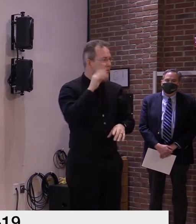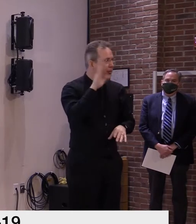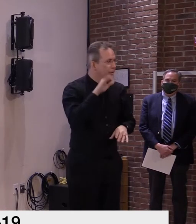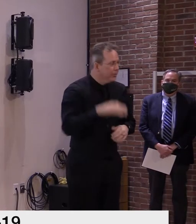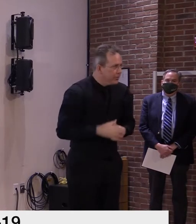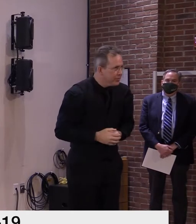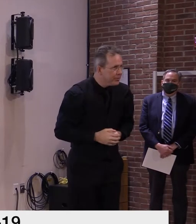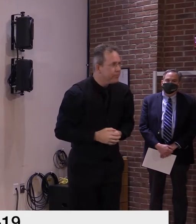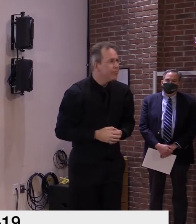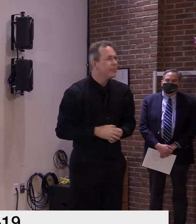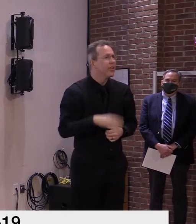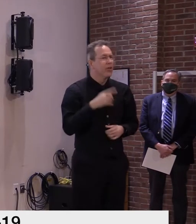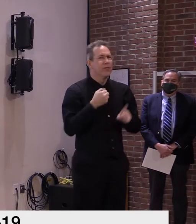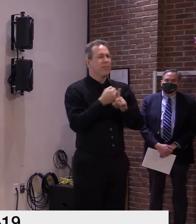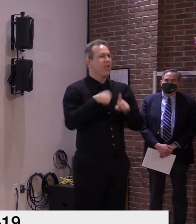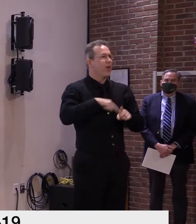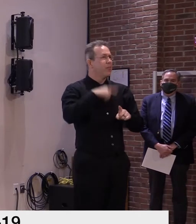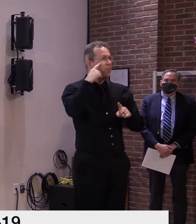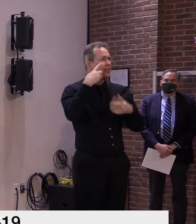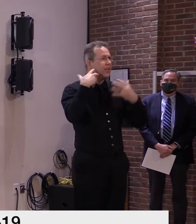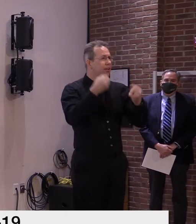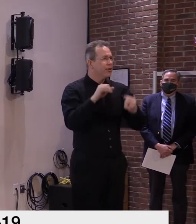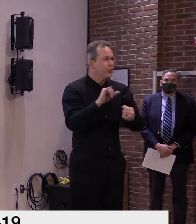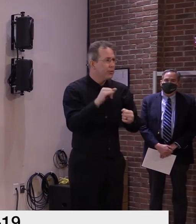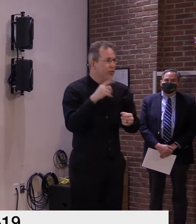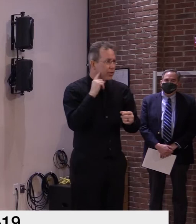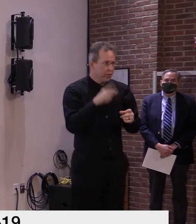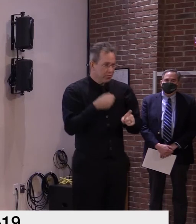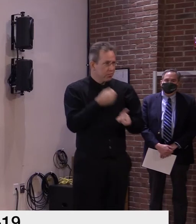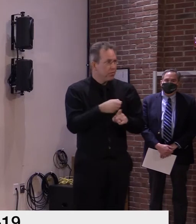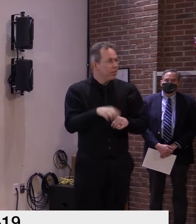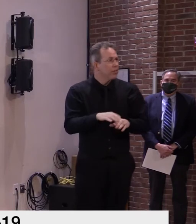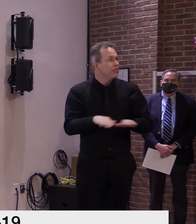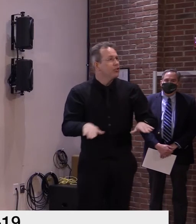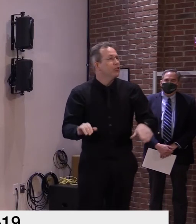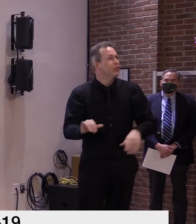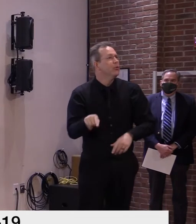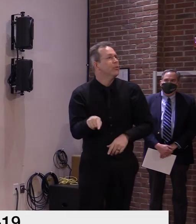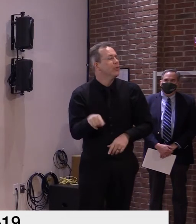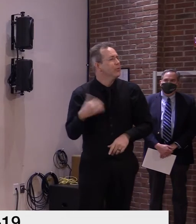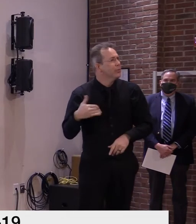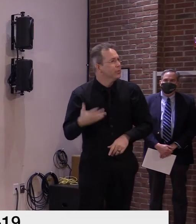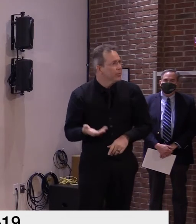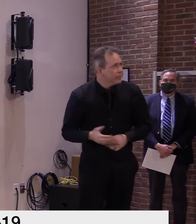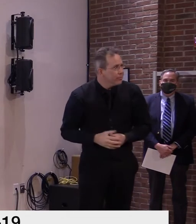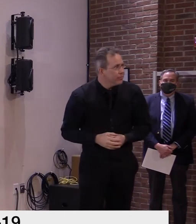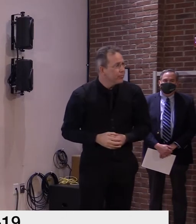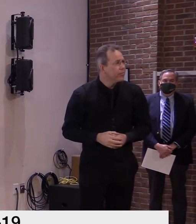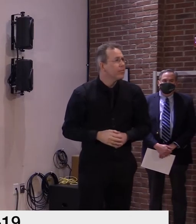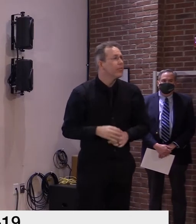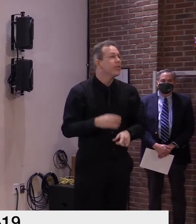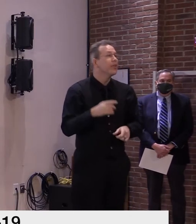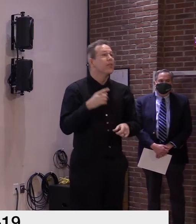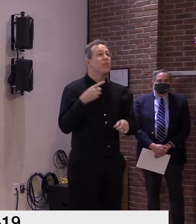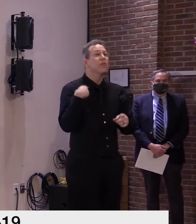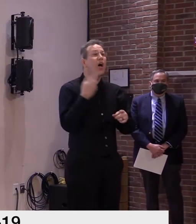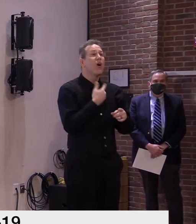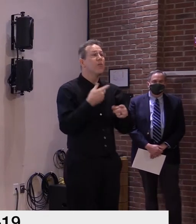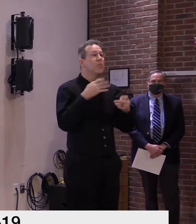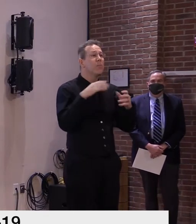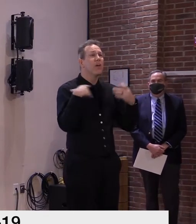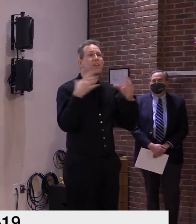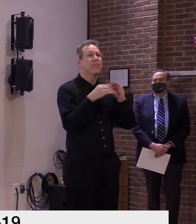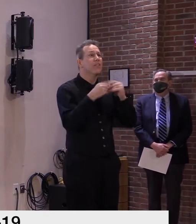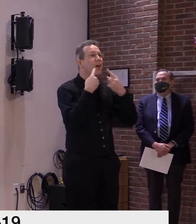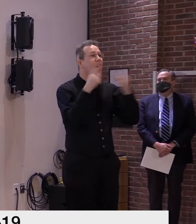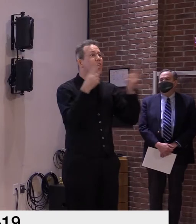do extend to our children. We know that the impact of public health emergencies can have both short-term